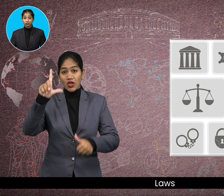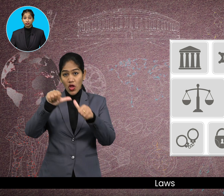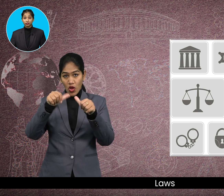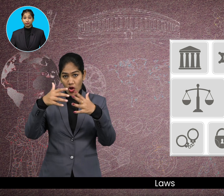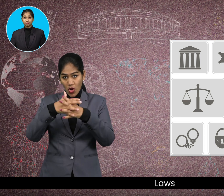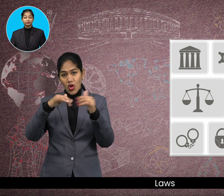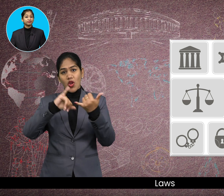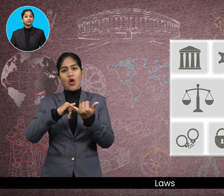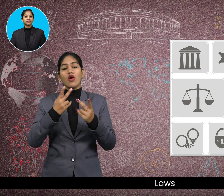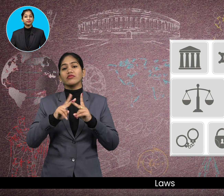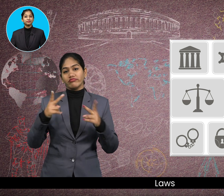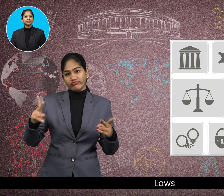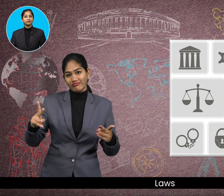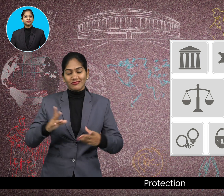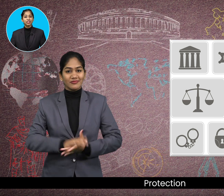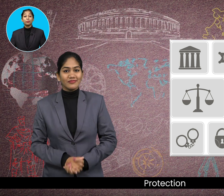loss,